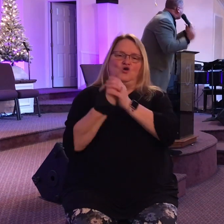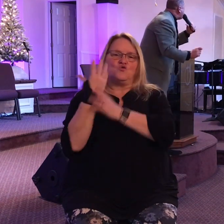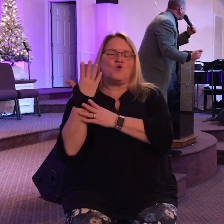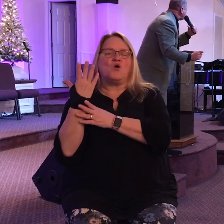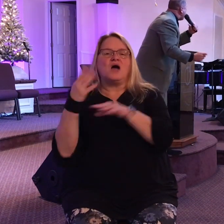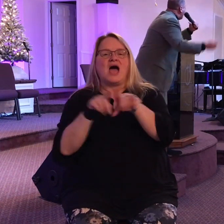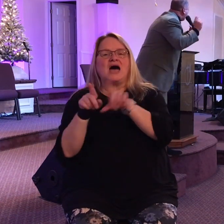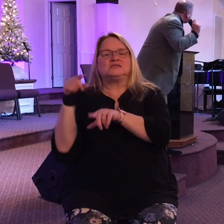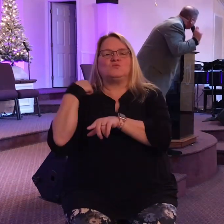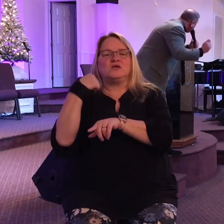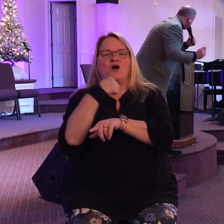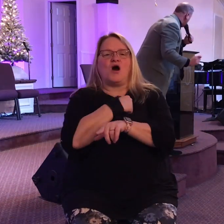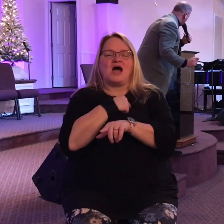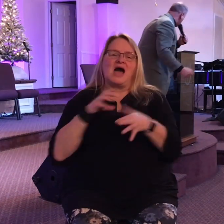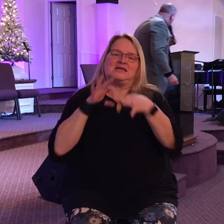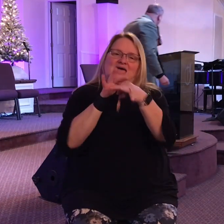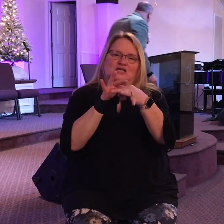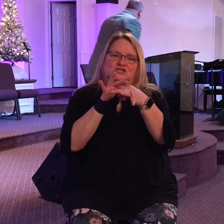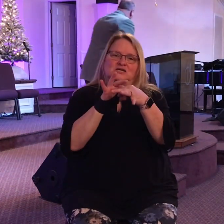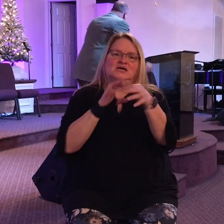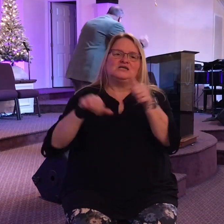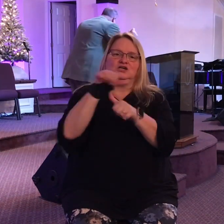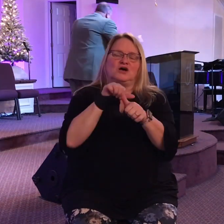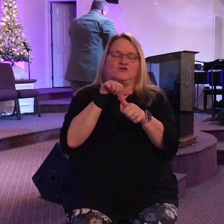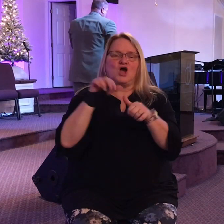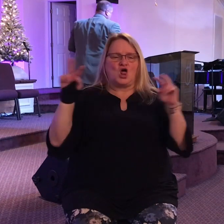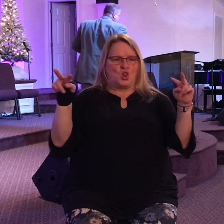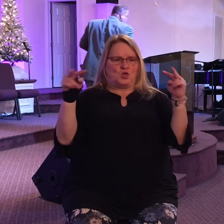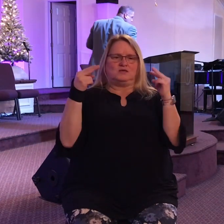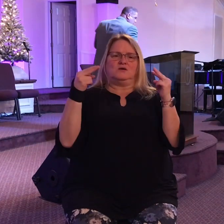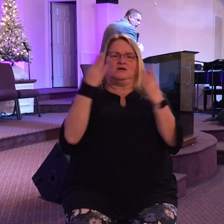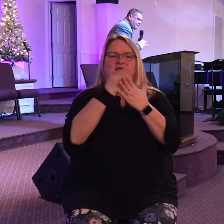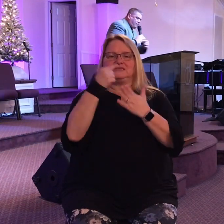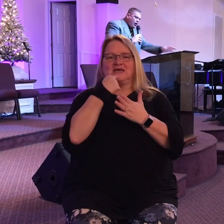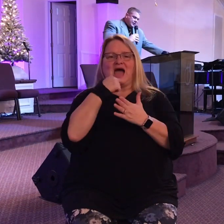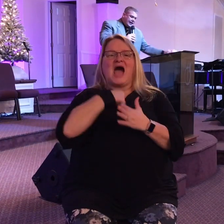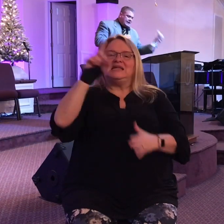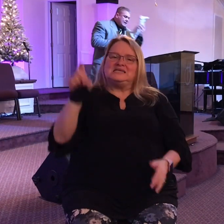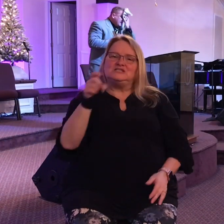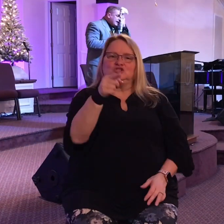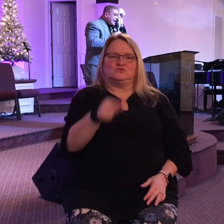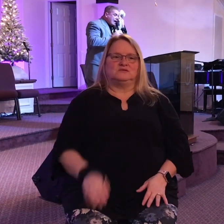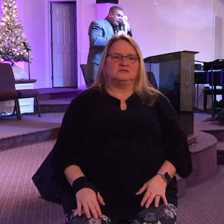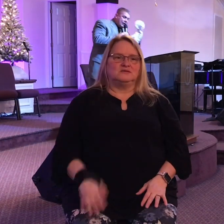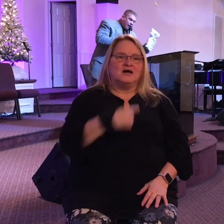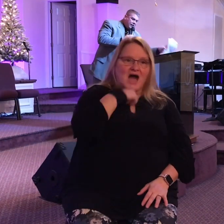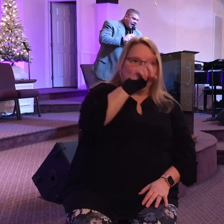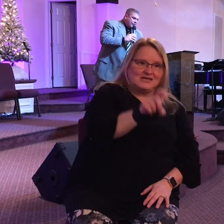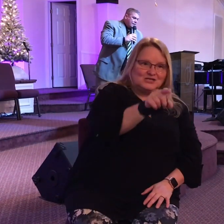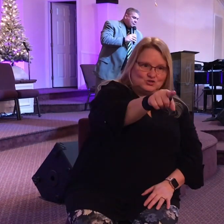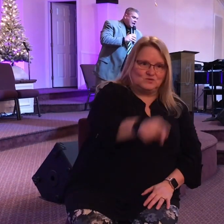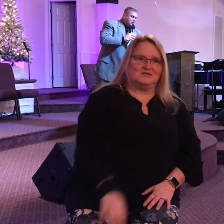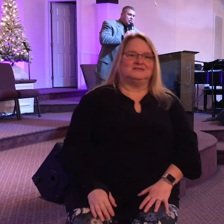neighbor and say, neighbor, I need you. Can you do that? I need you. Fourthly, we